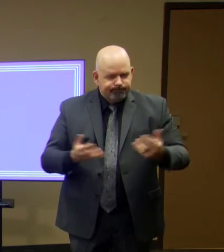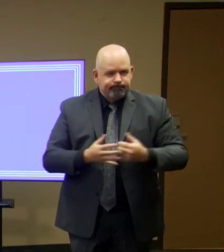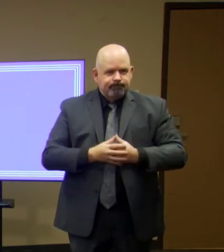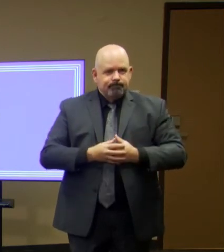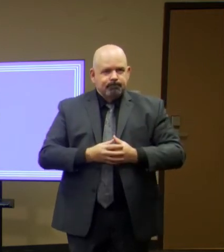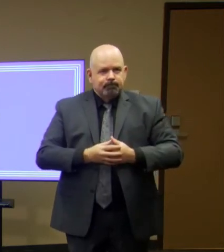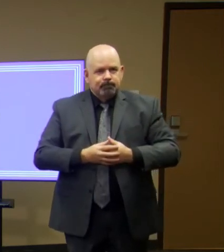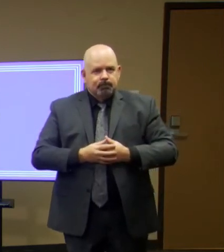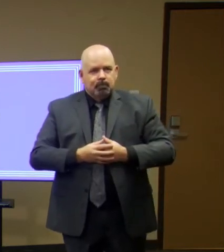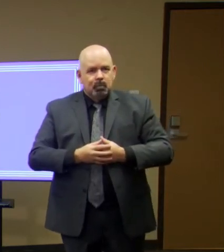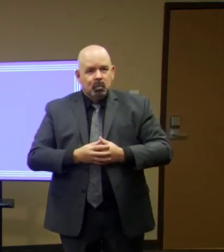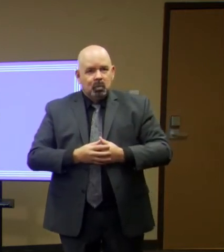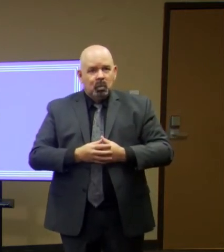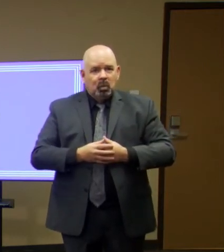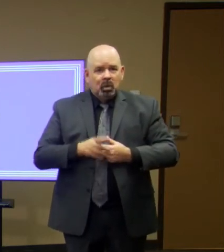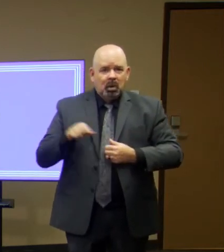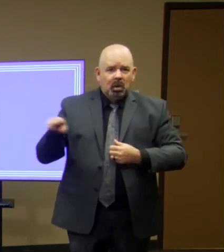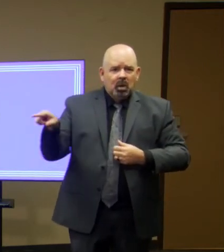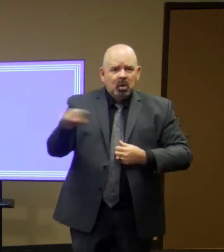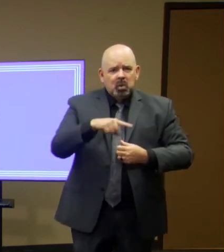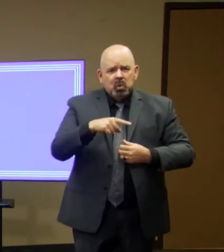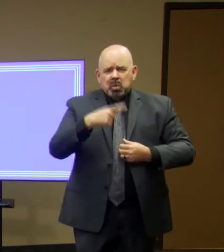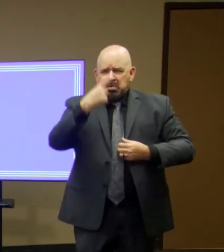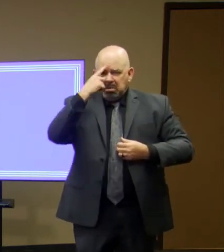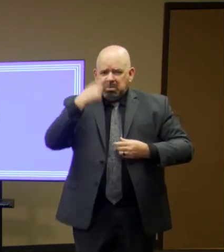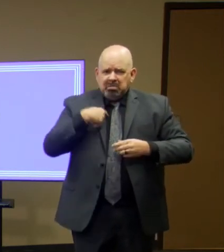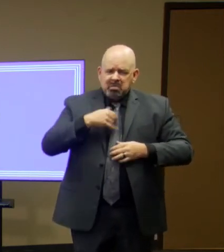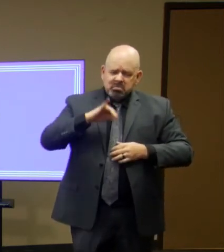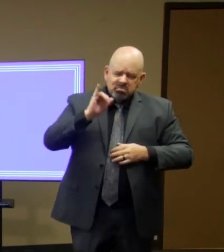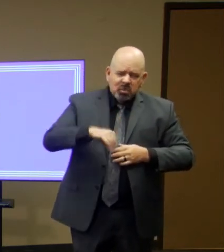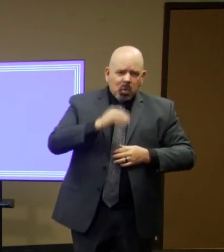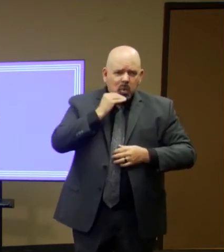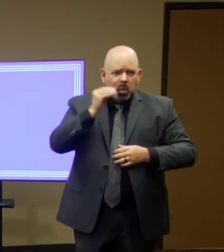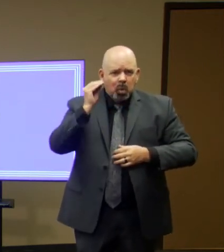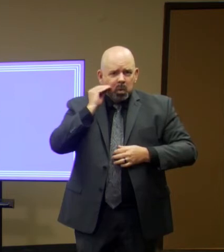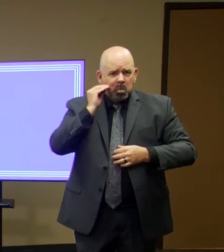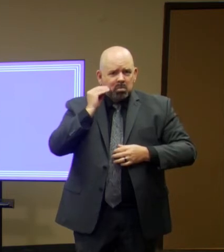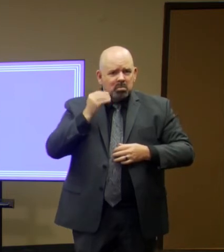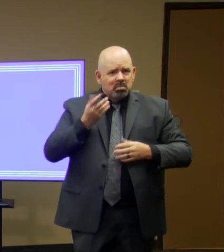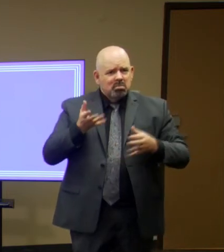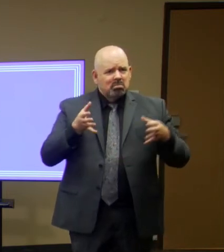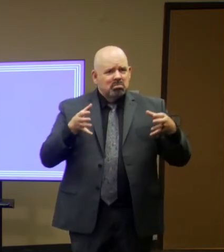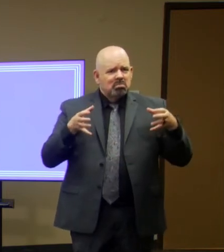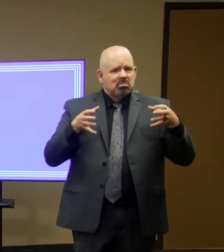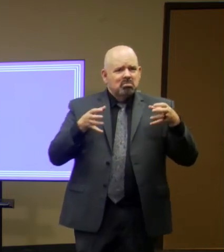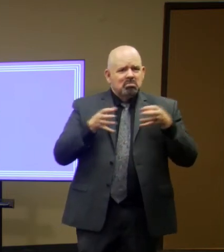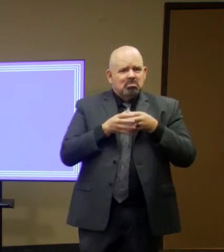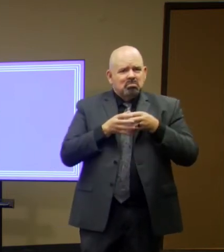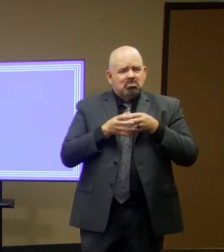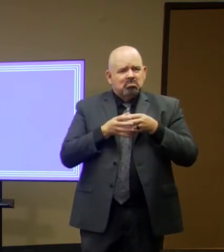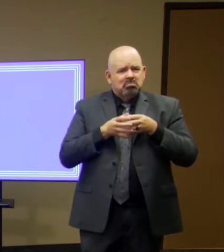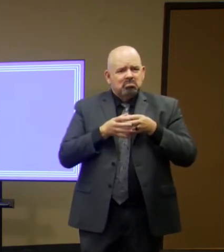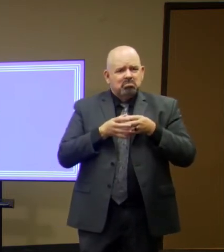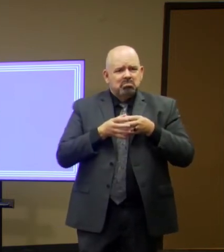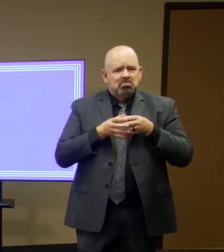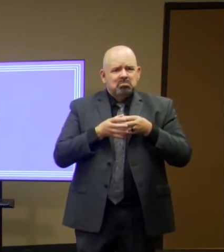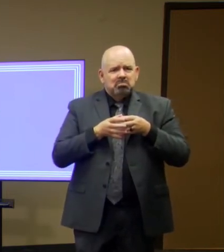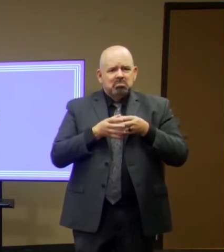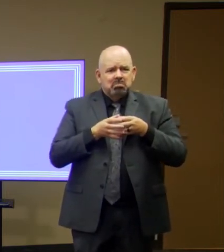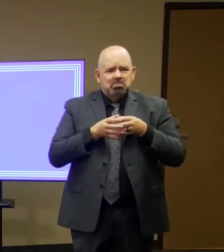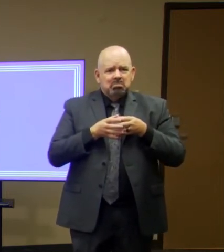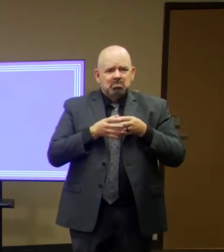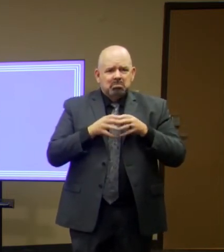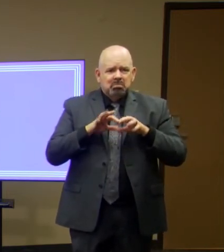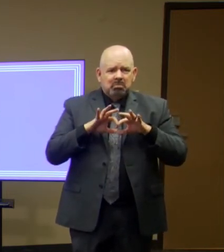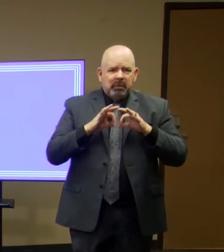quarantining or isolating yourself for 14 days so that you can all get together for a big holiday celebration, today would be the day